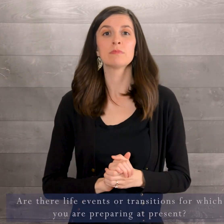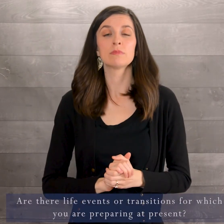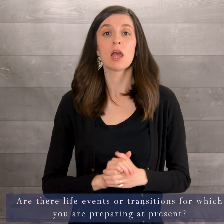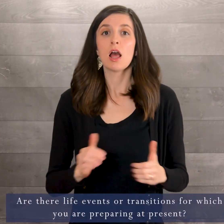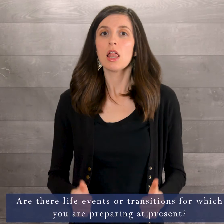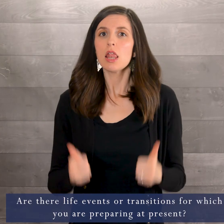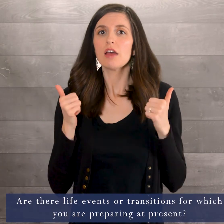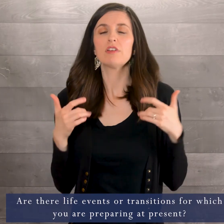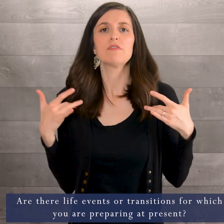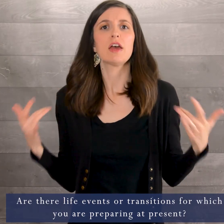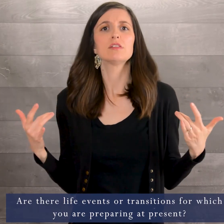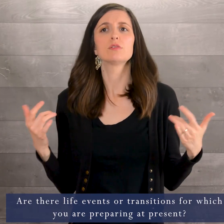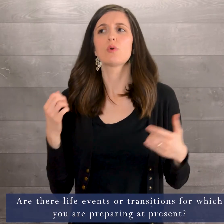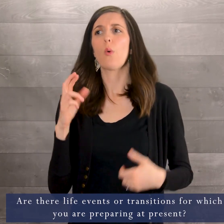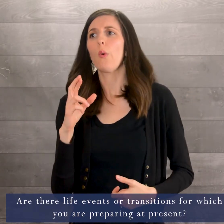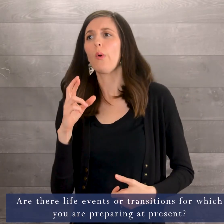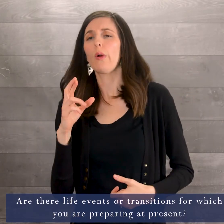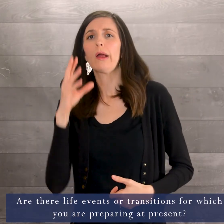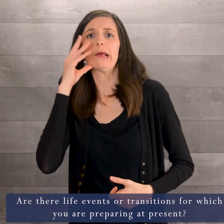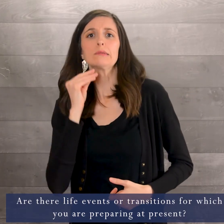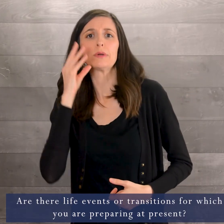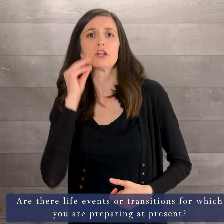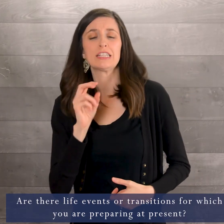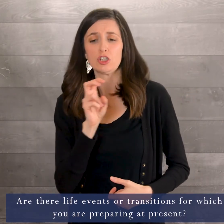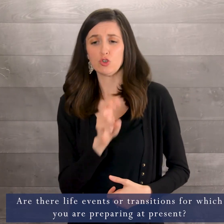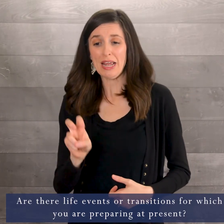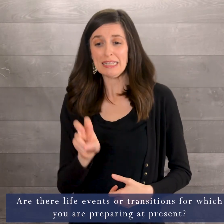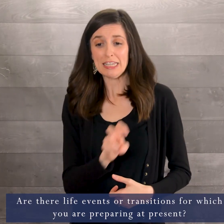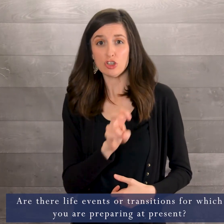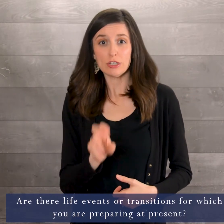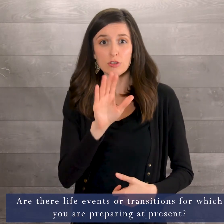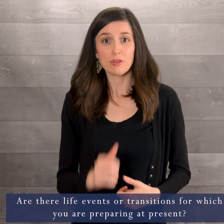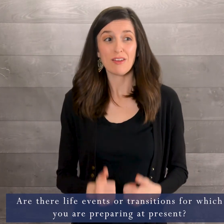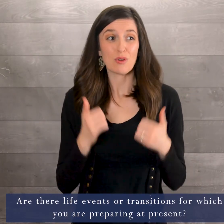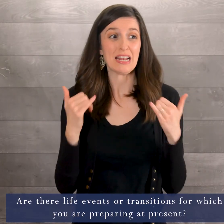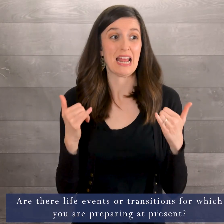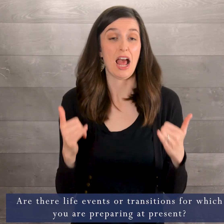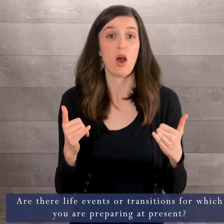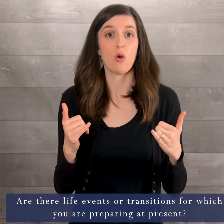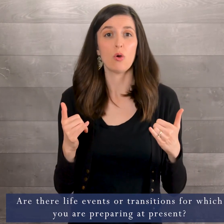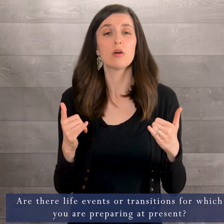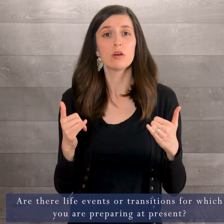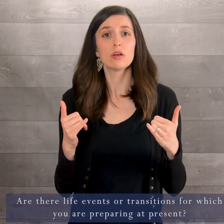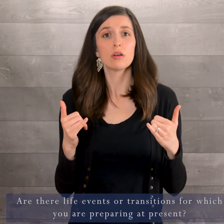Are there life events or transitions for which you are preparing at present?